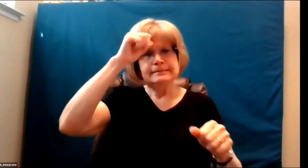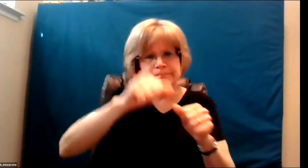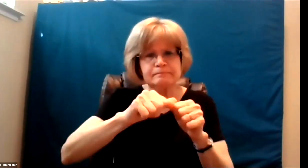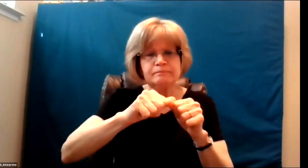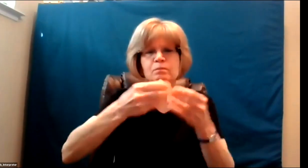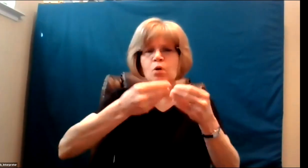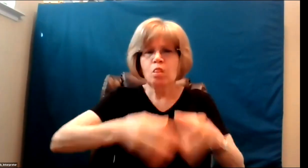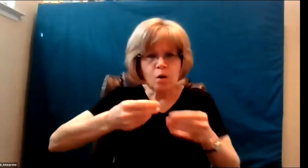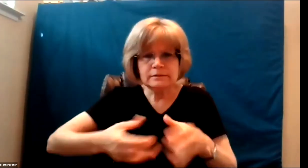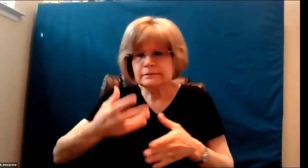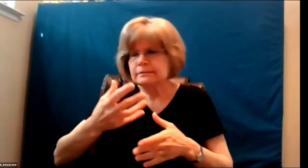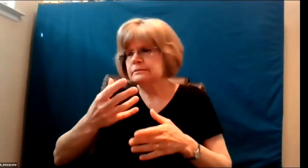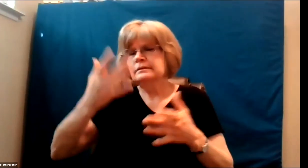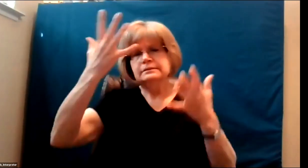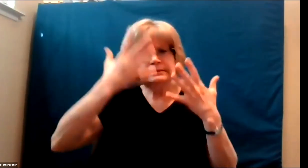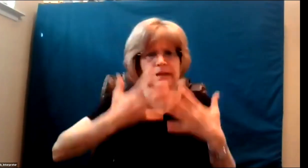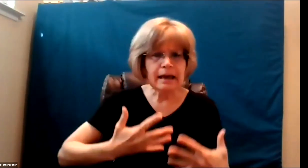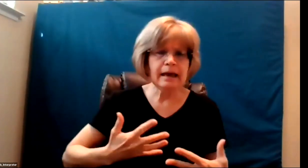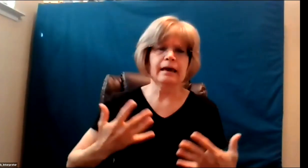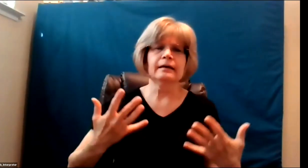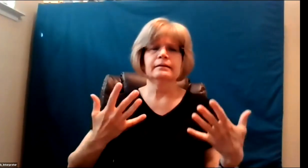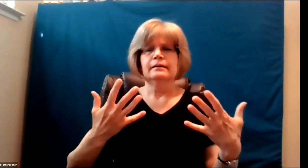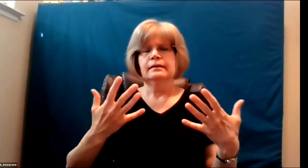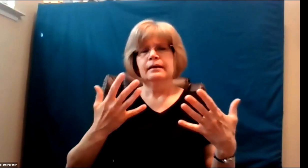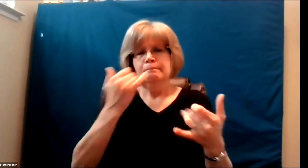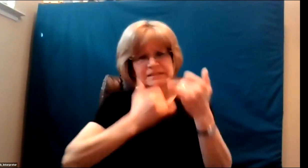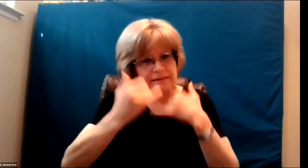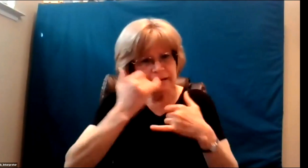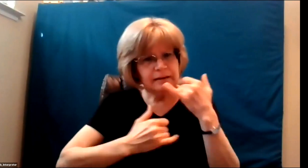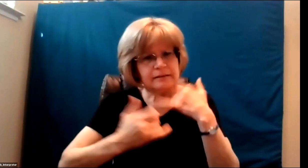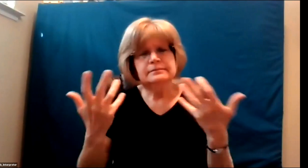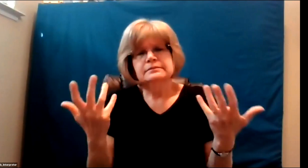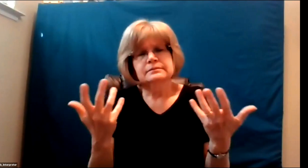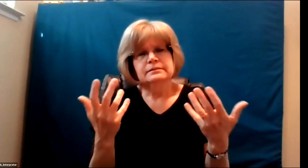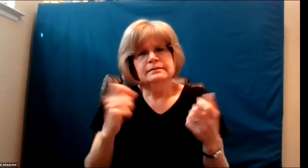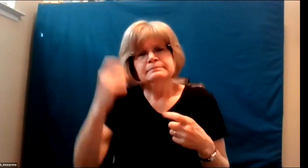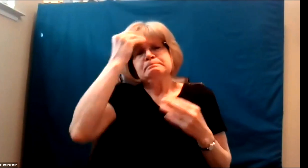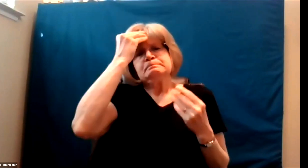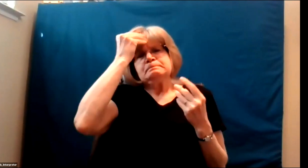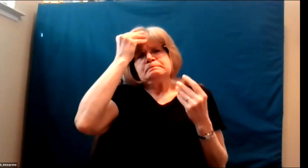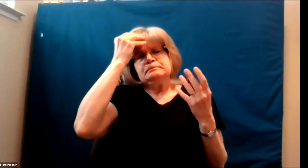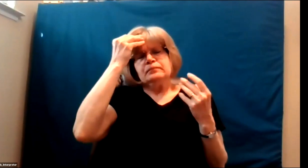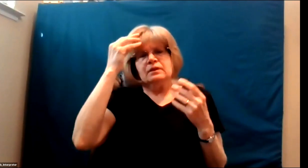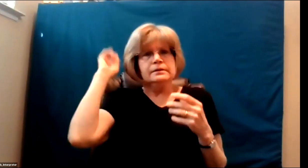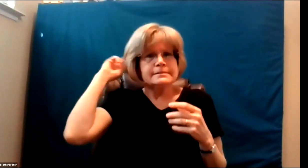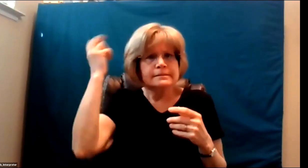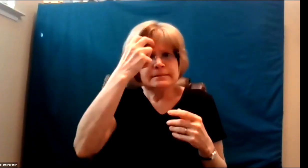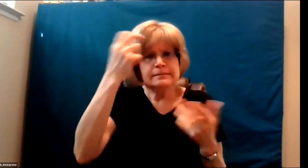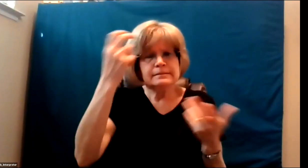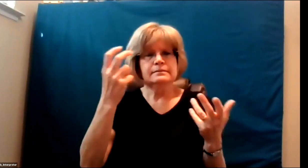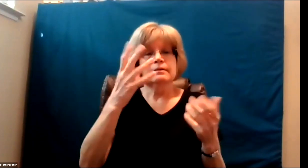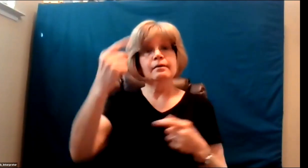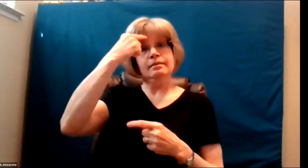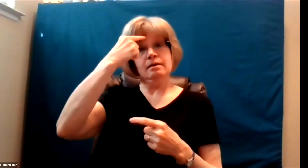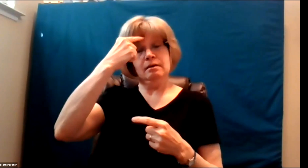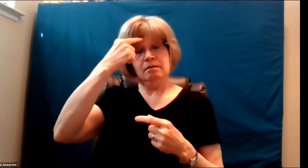we endured, what sadnesses we've encountered, what mistakes we made, as well as where we did well, where